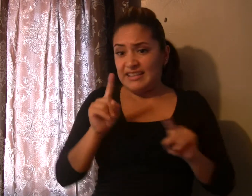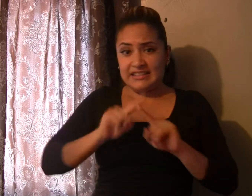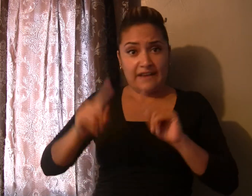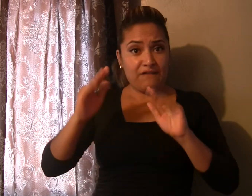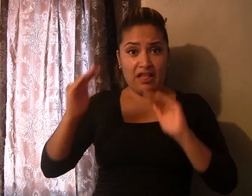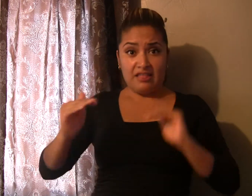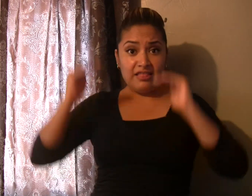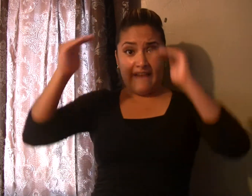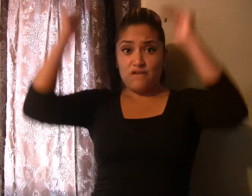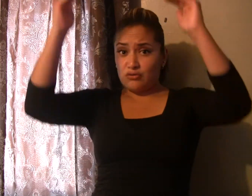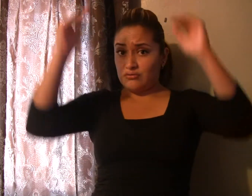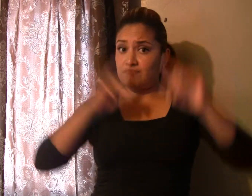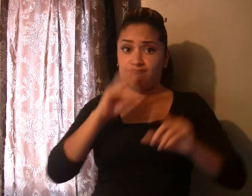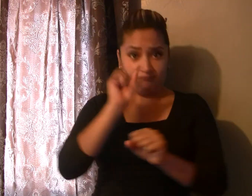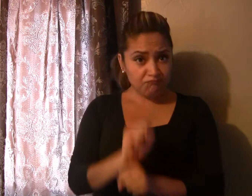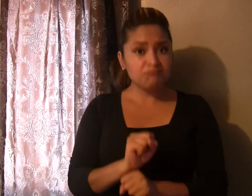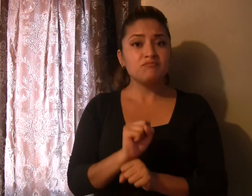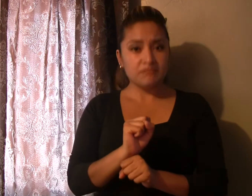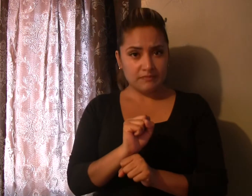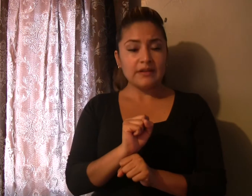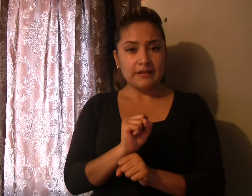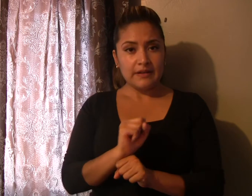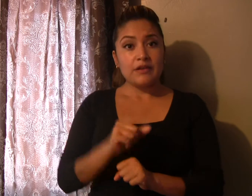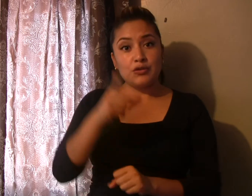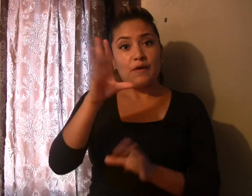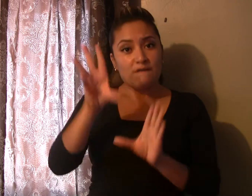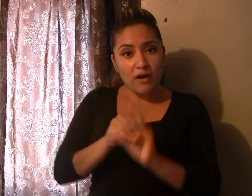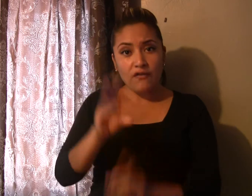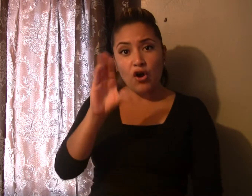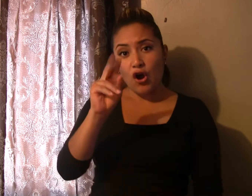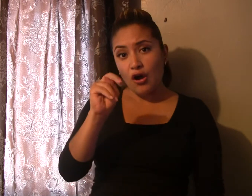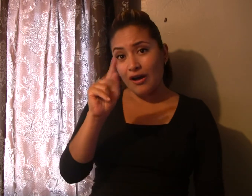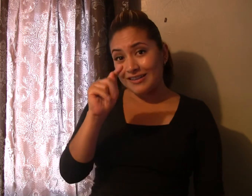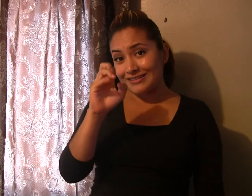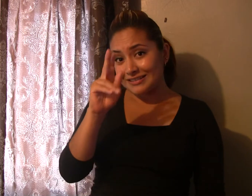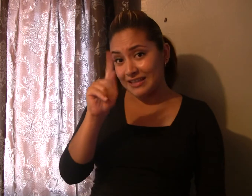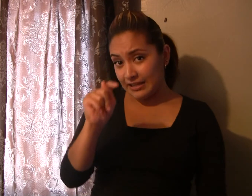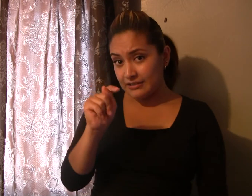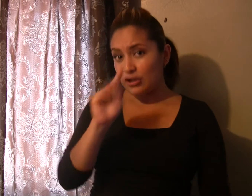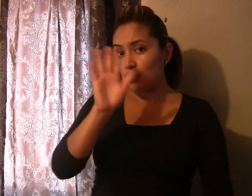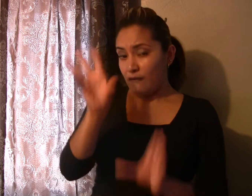to add some content to what would otherwise be sort of vacuous English courses.